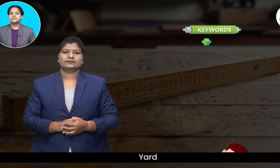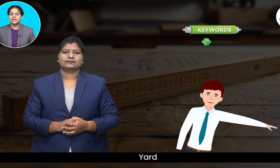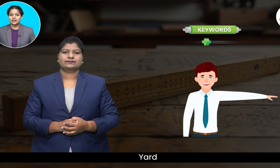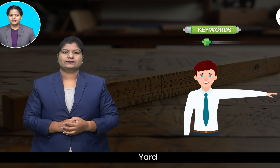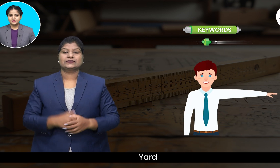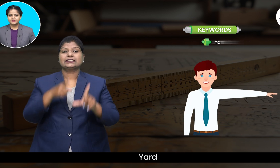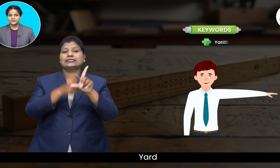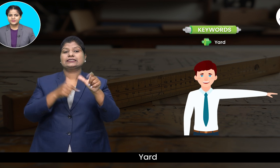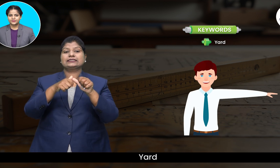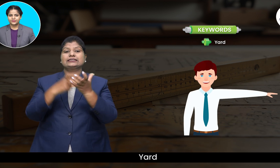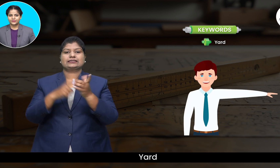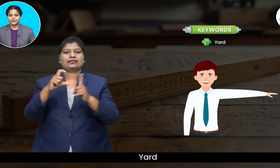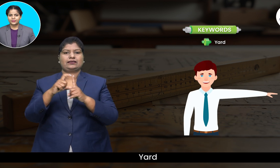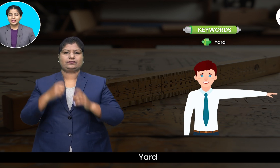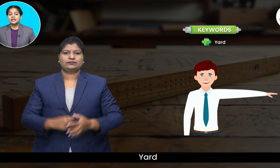Yard.